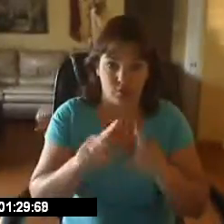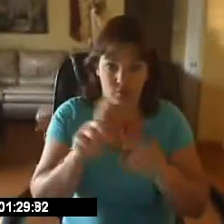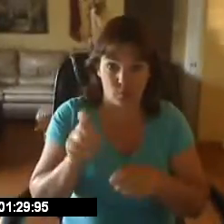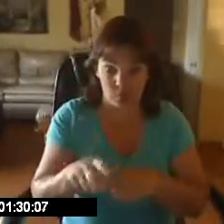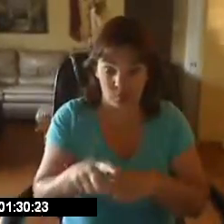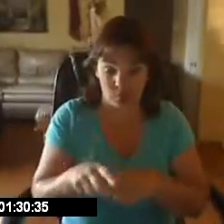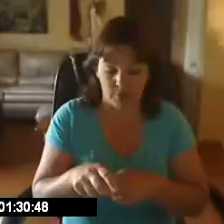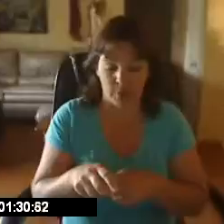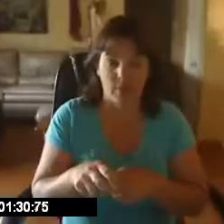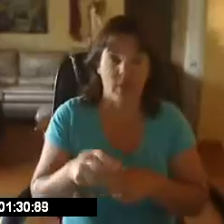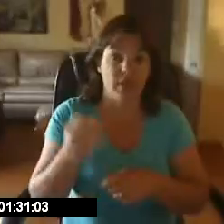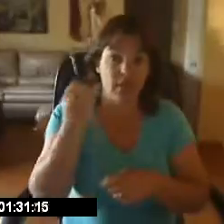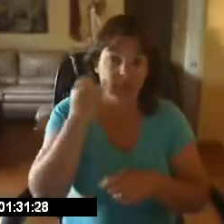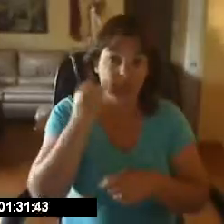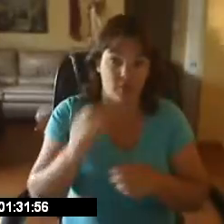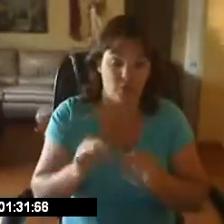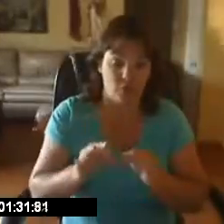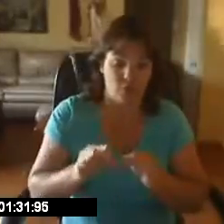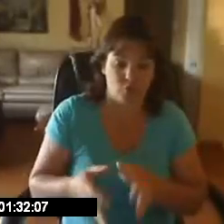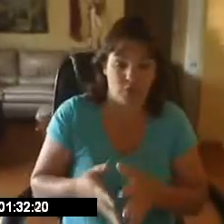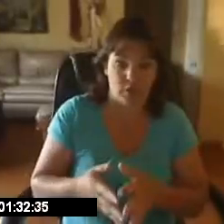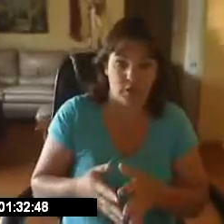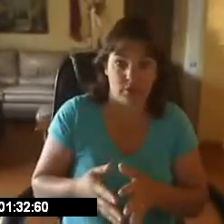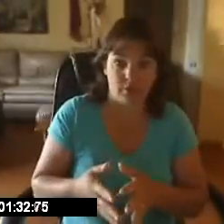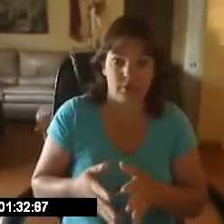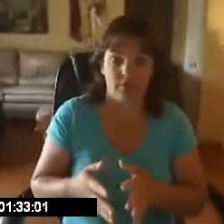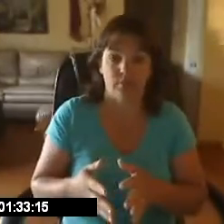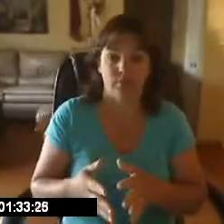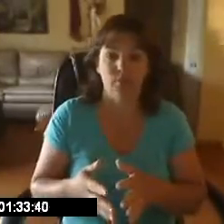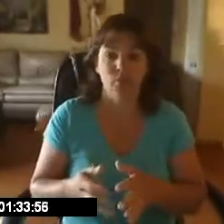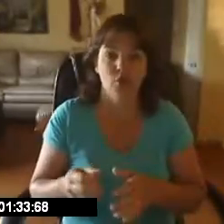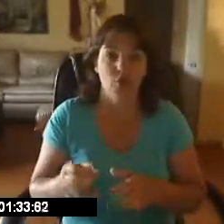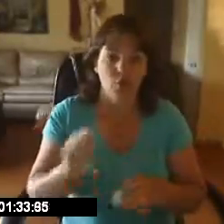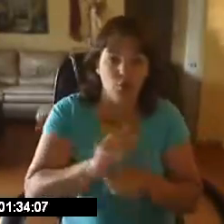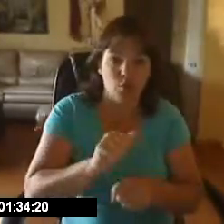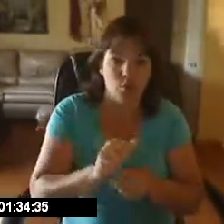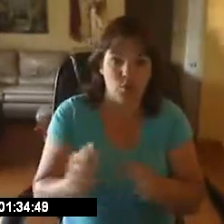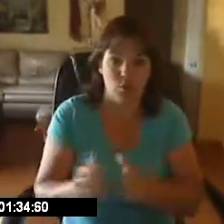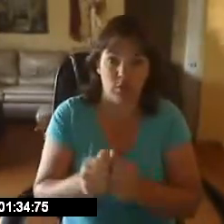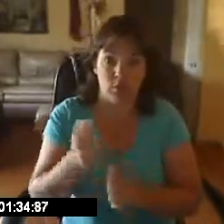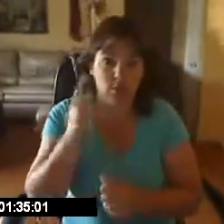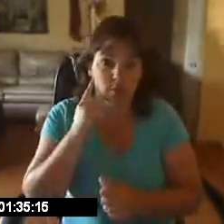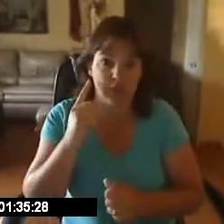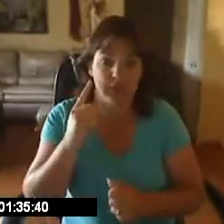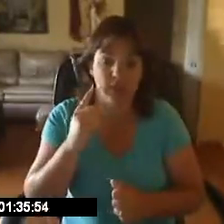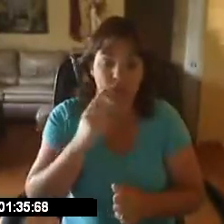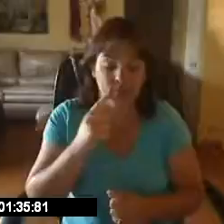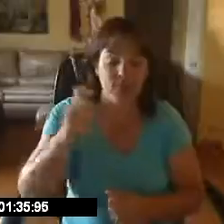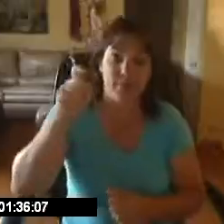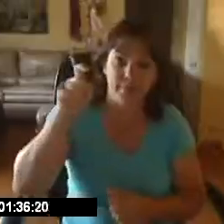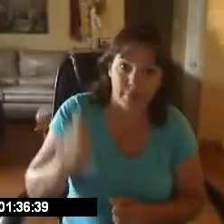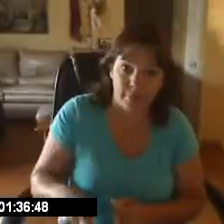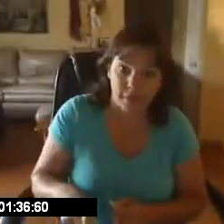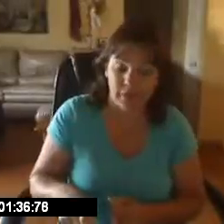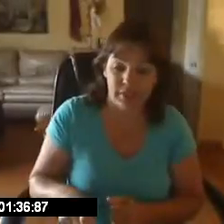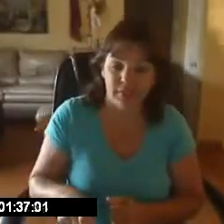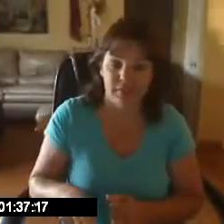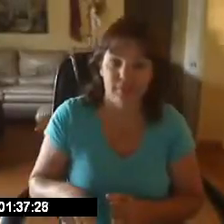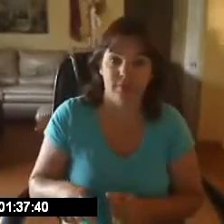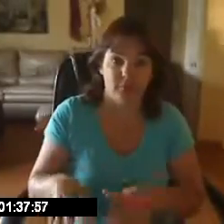profession, working with deaf. So you must take the written test before you can even take